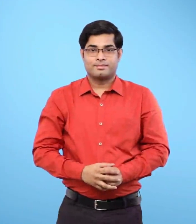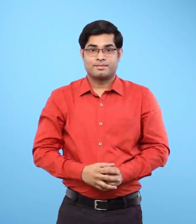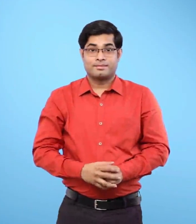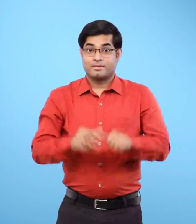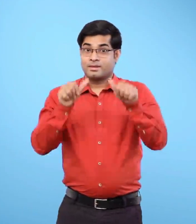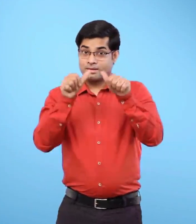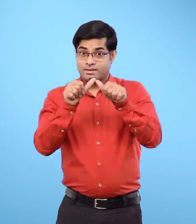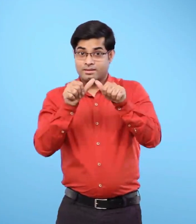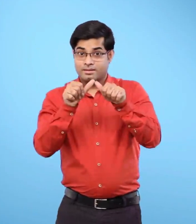Alpana,